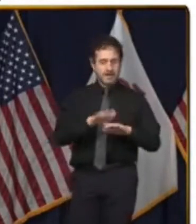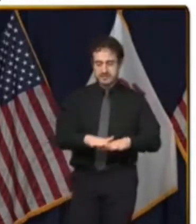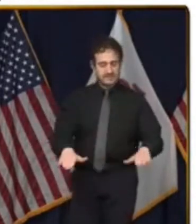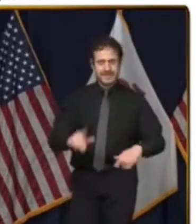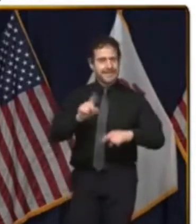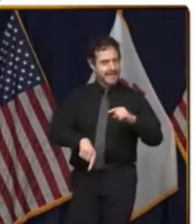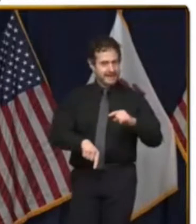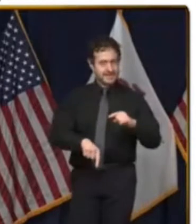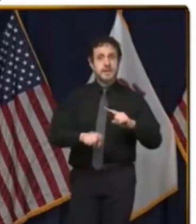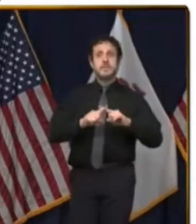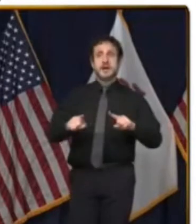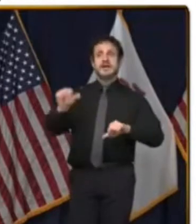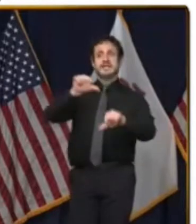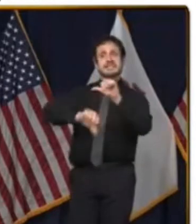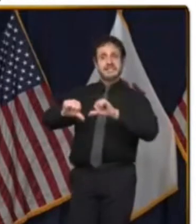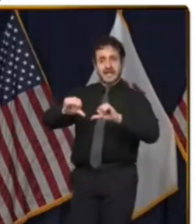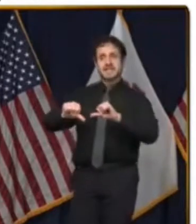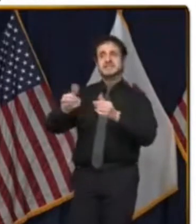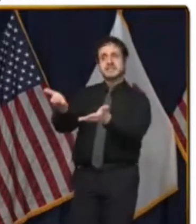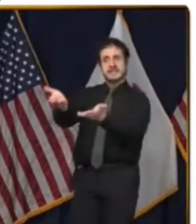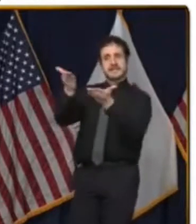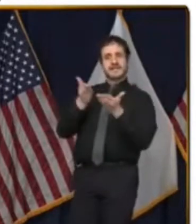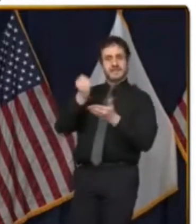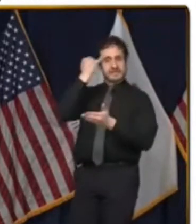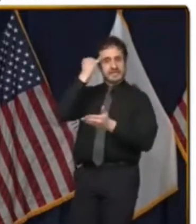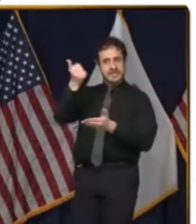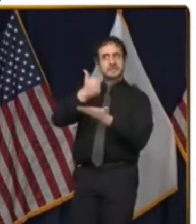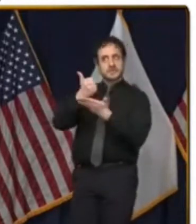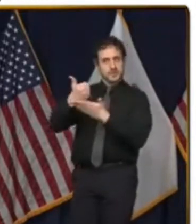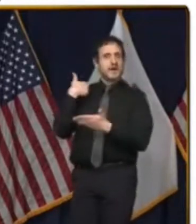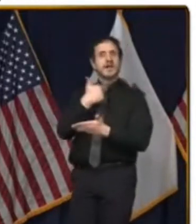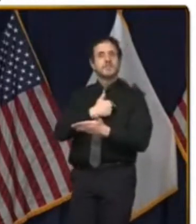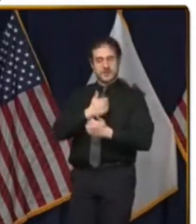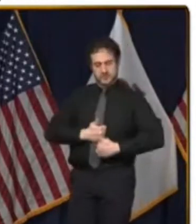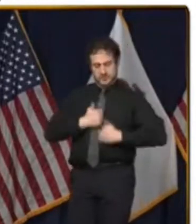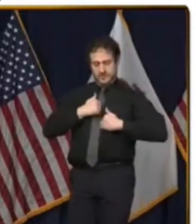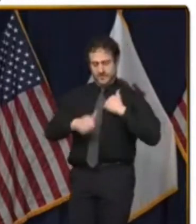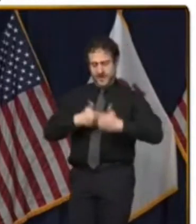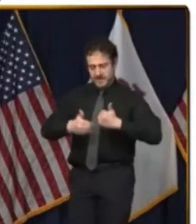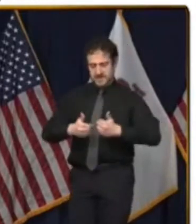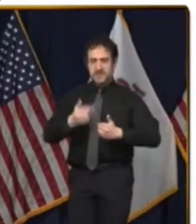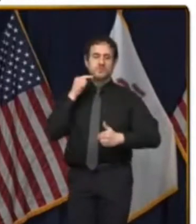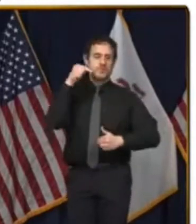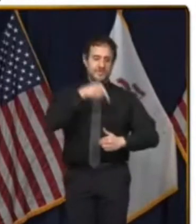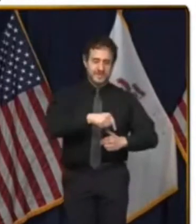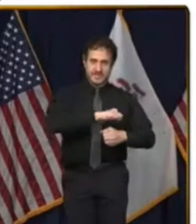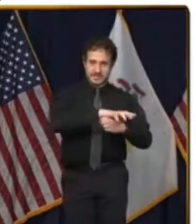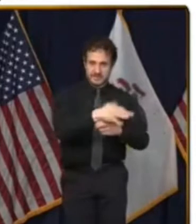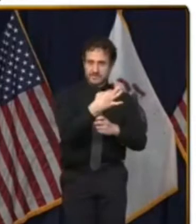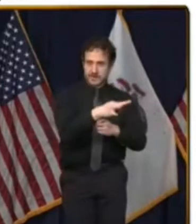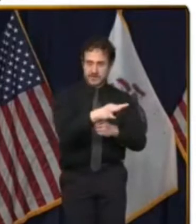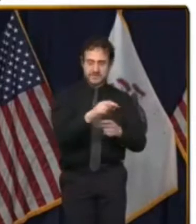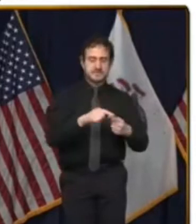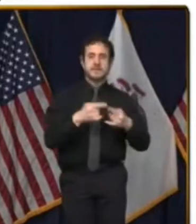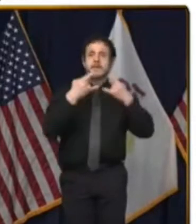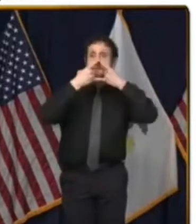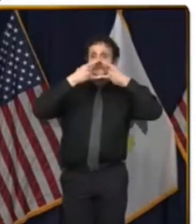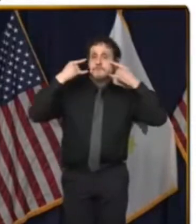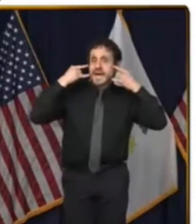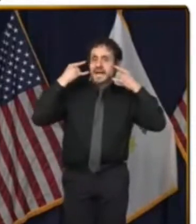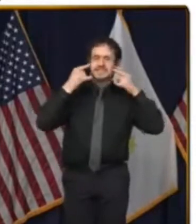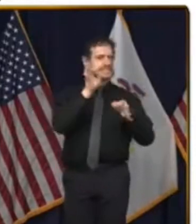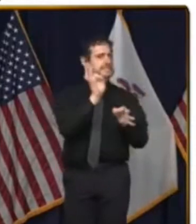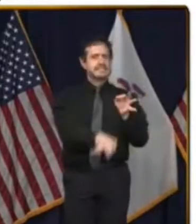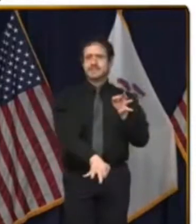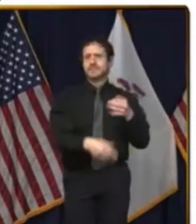community has given us things to help us live through this virus. Mask,